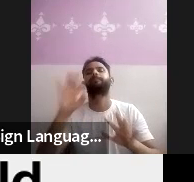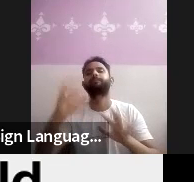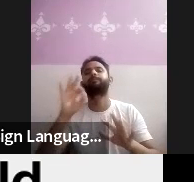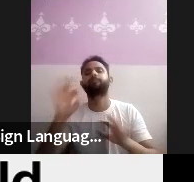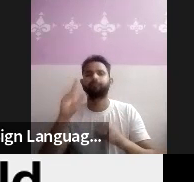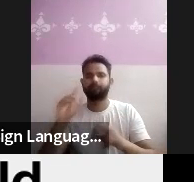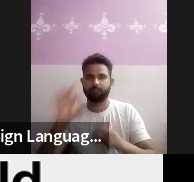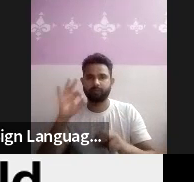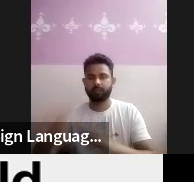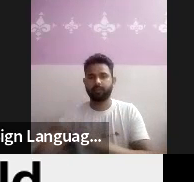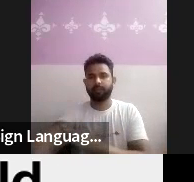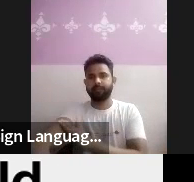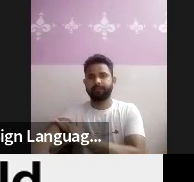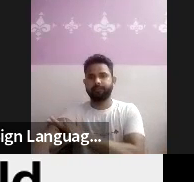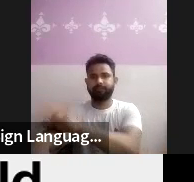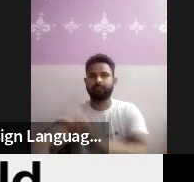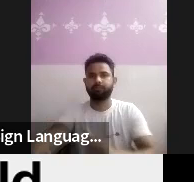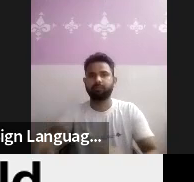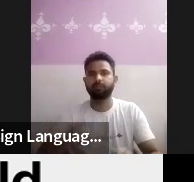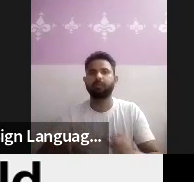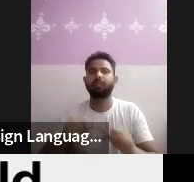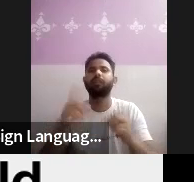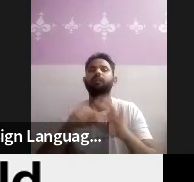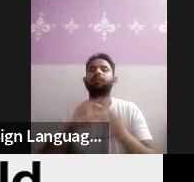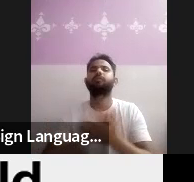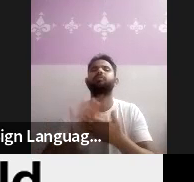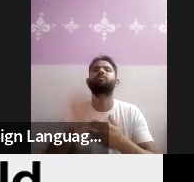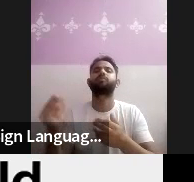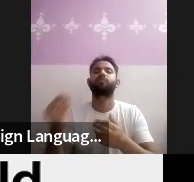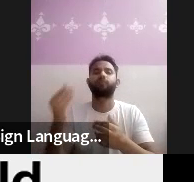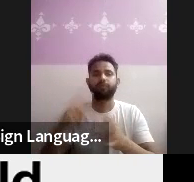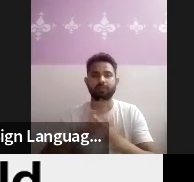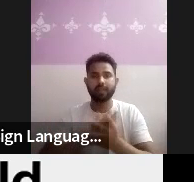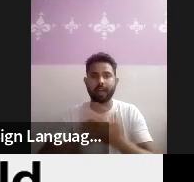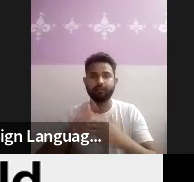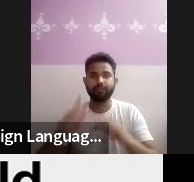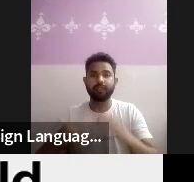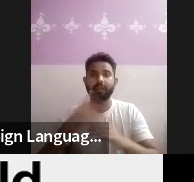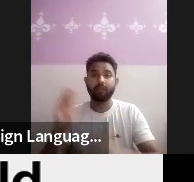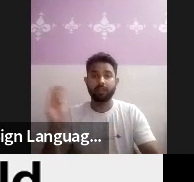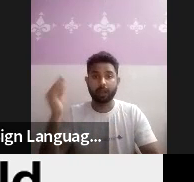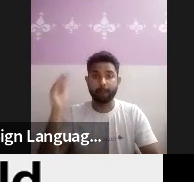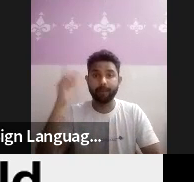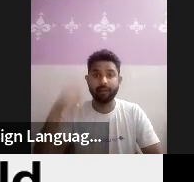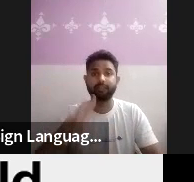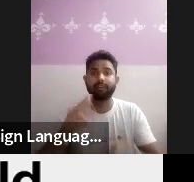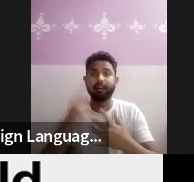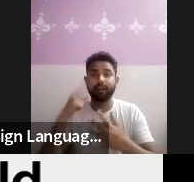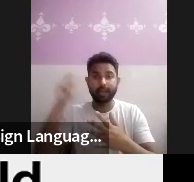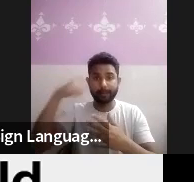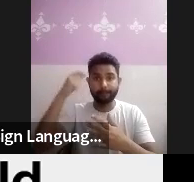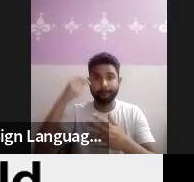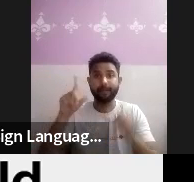becomes less of an opinion, more of a factual observation. Yes, something like that is here,